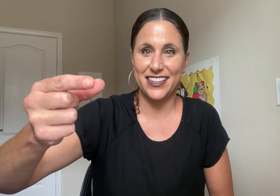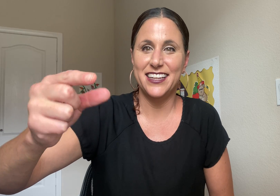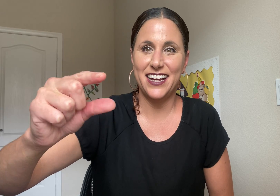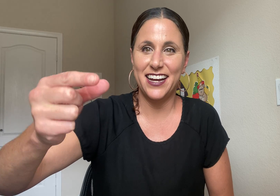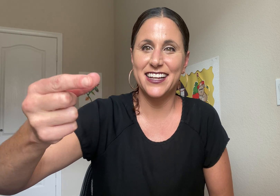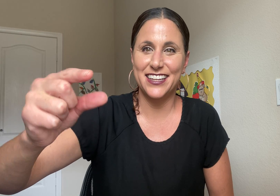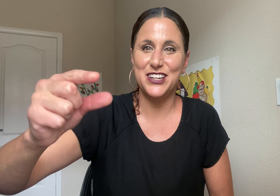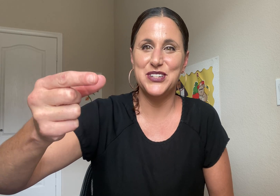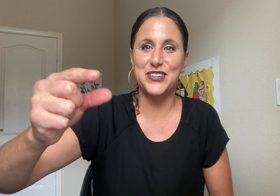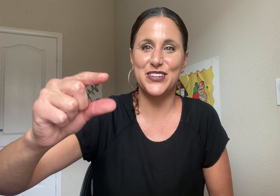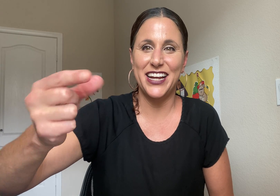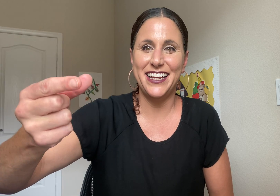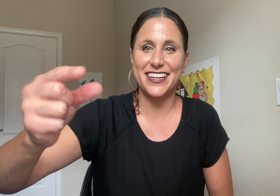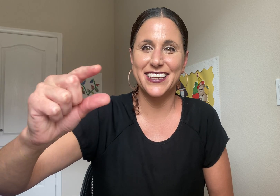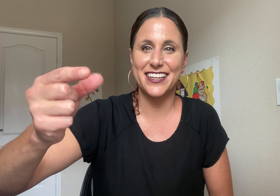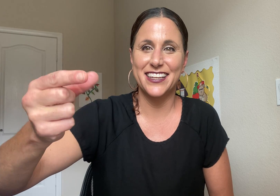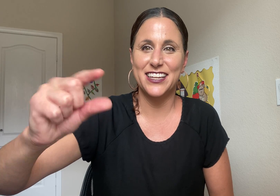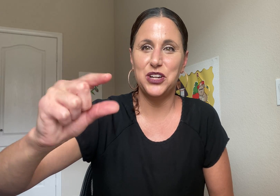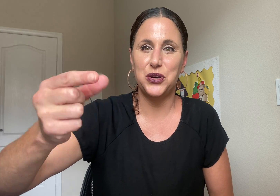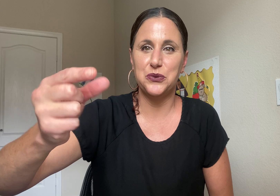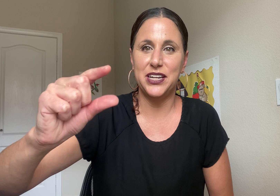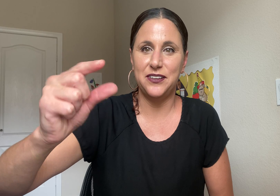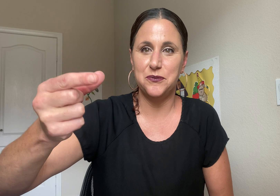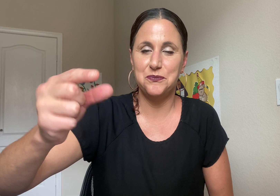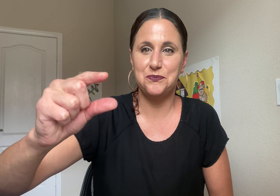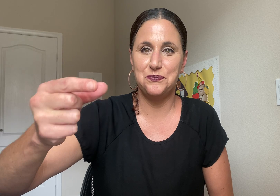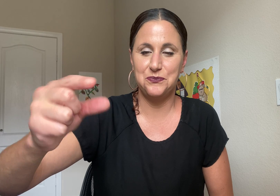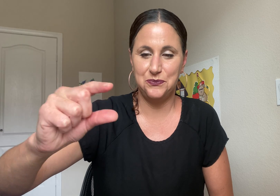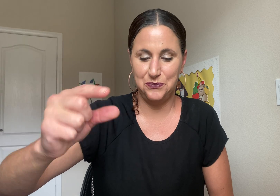Yeah, you're doing great. Green.